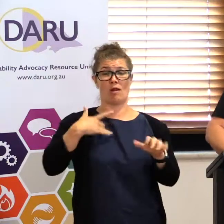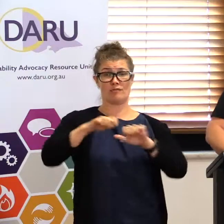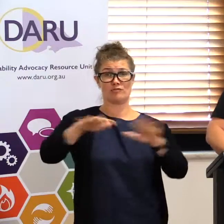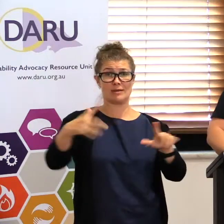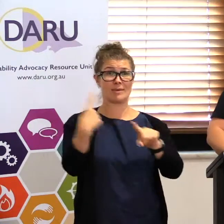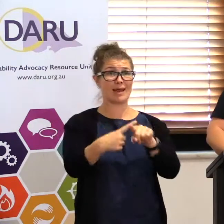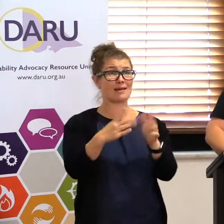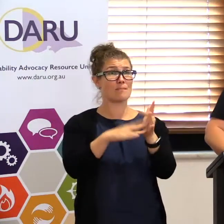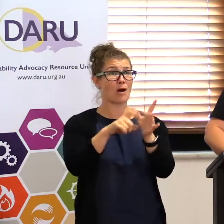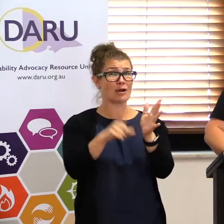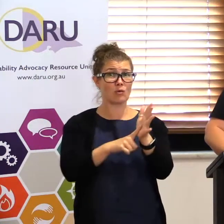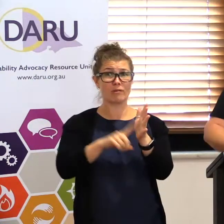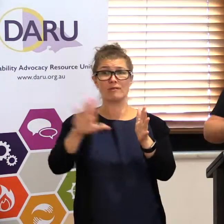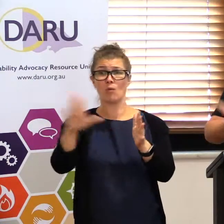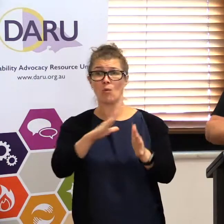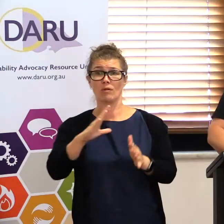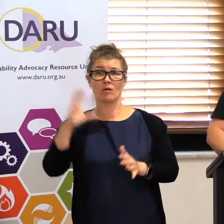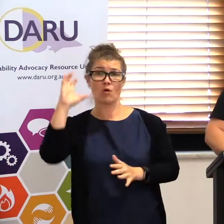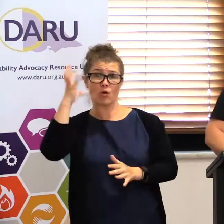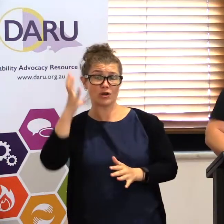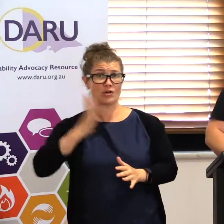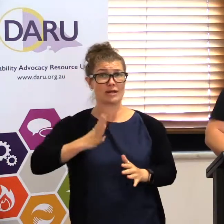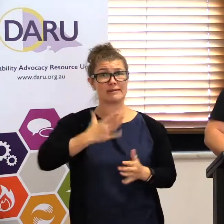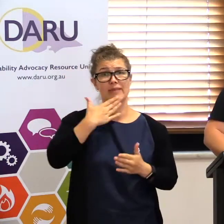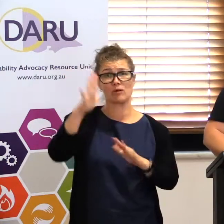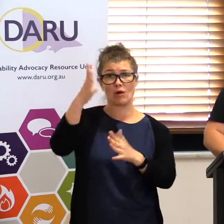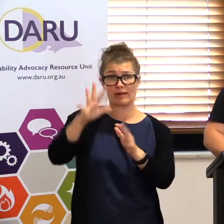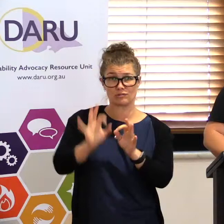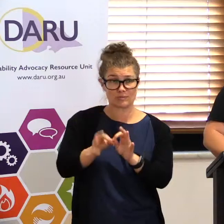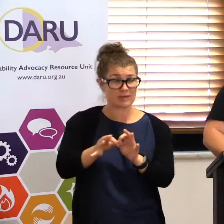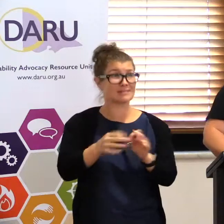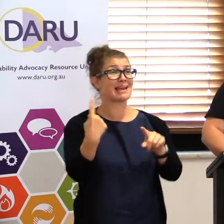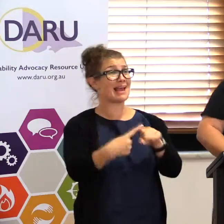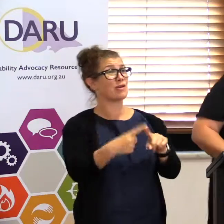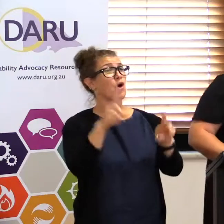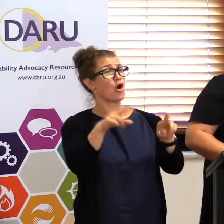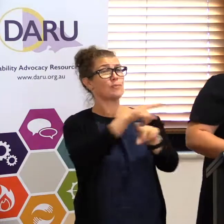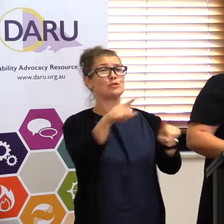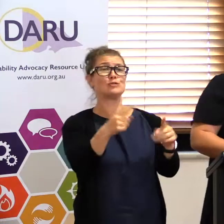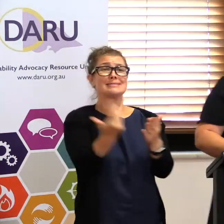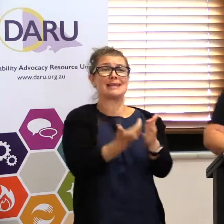Michael for all our audio needs. Thank you to the Auslan interpreters, and safe travels home.